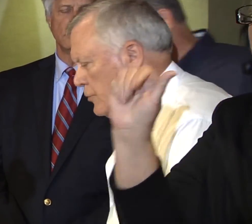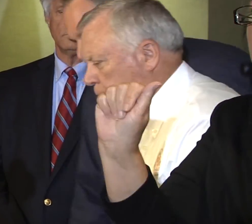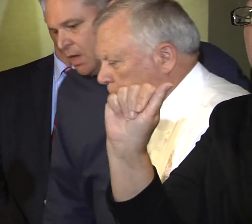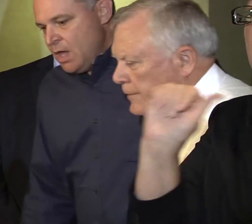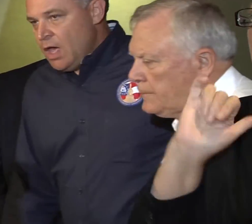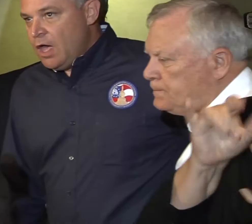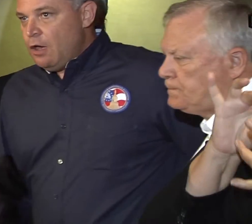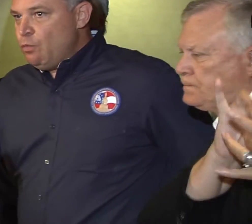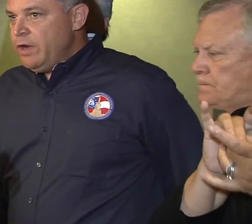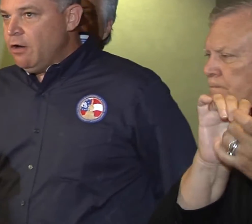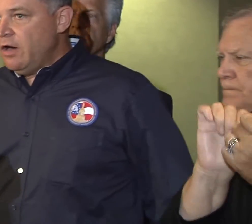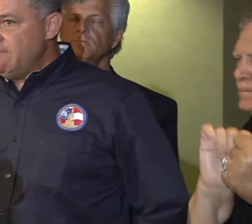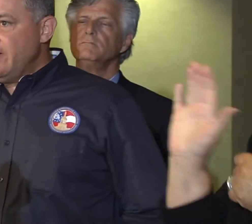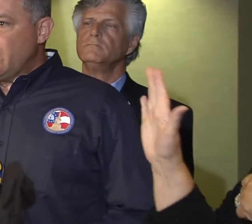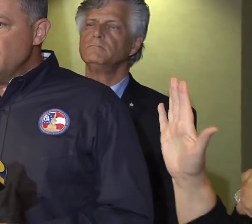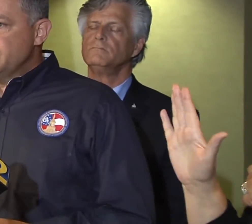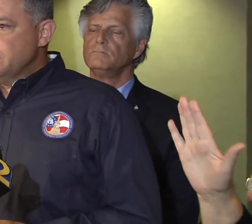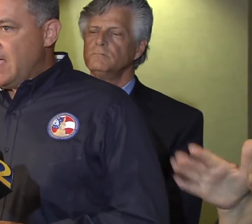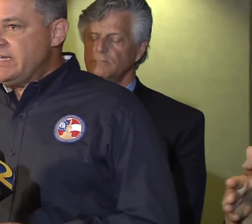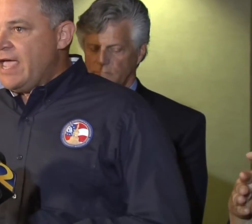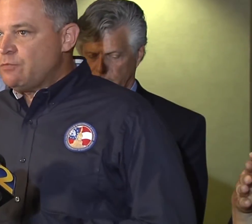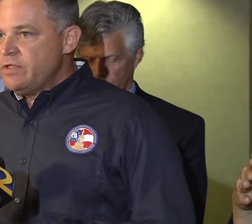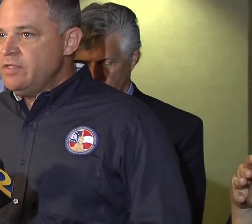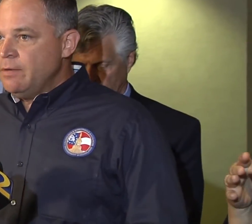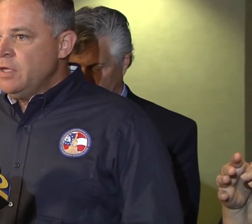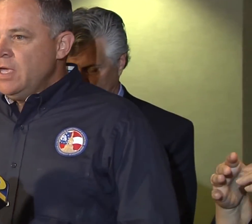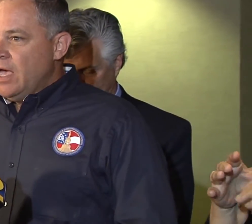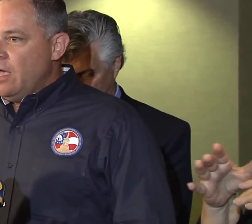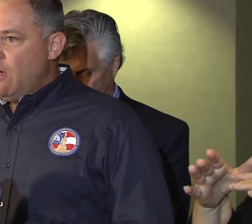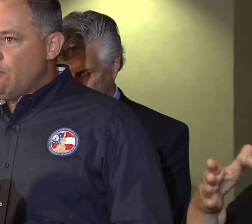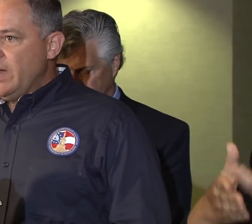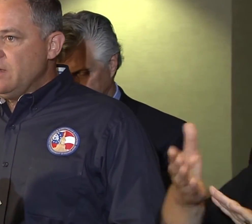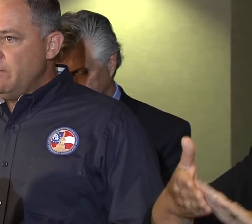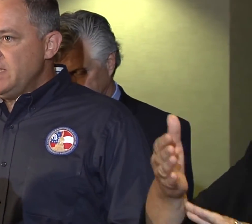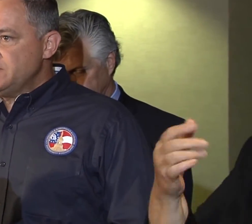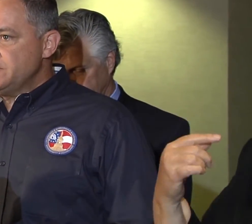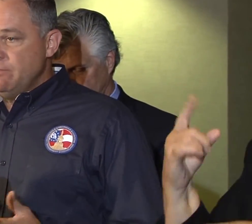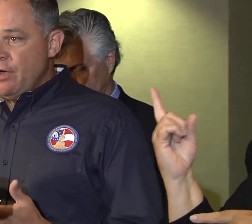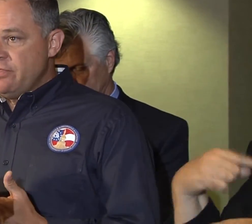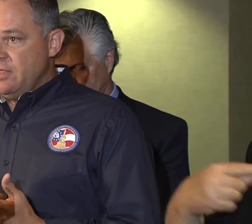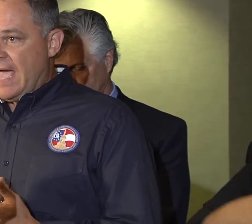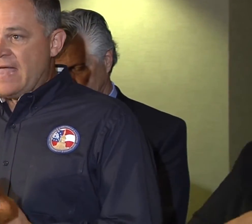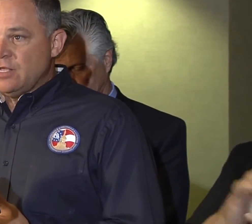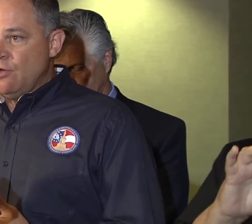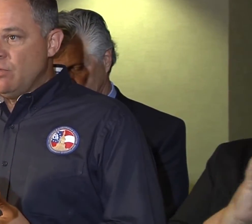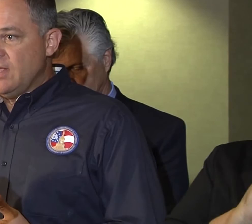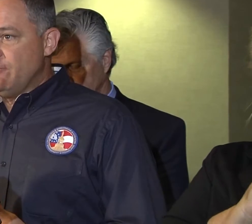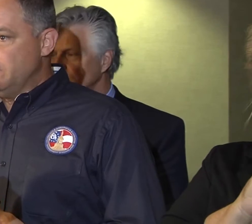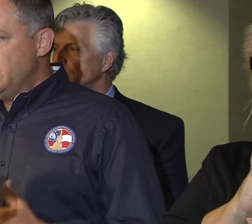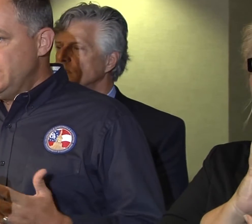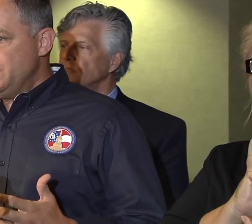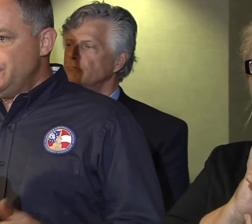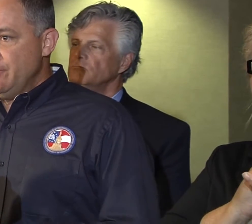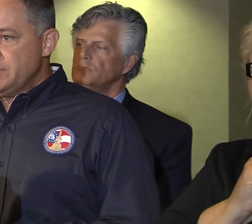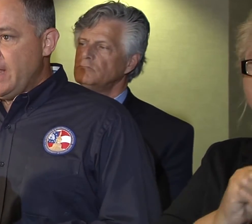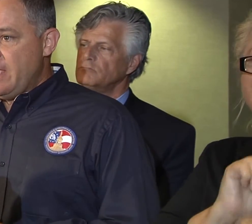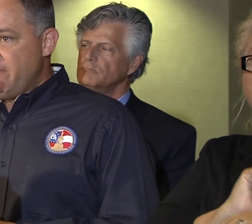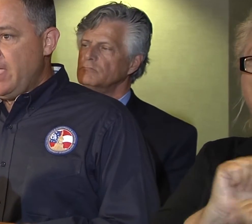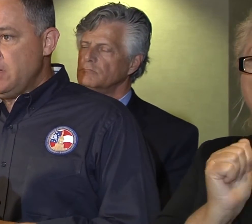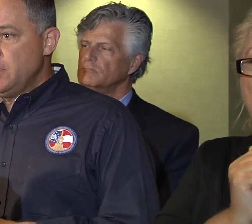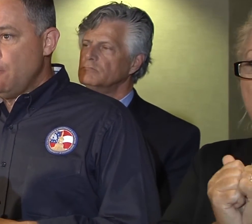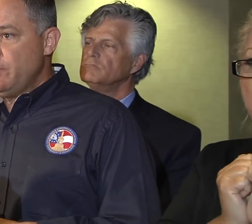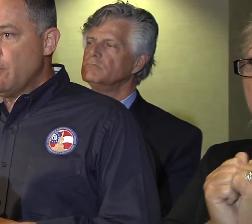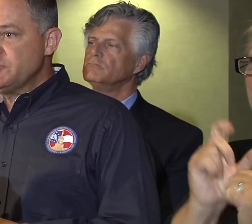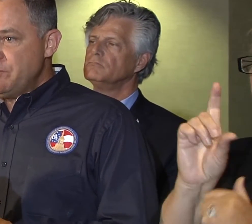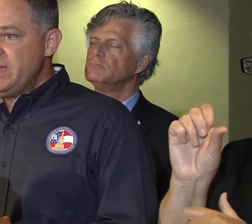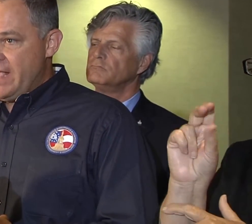How all that dovetails in with your operation? We are in very close contact with them on a regular basis, both at the local level. Dennis Jones and I have